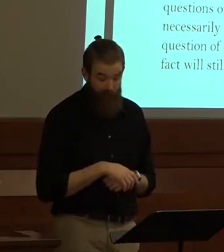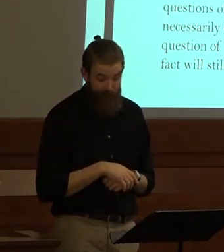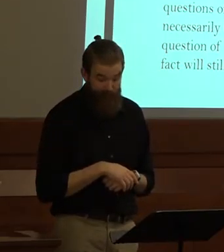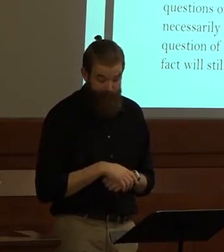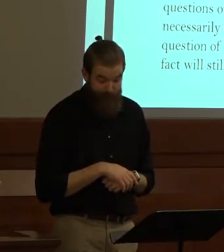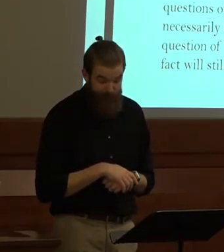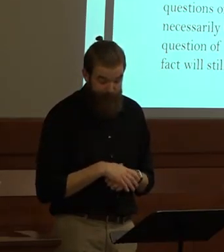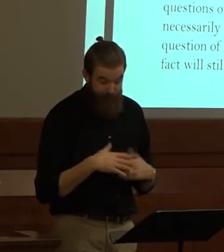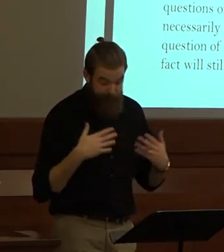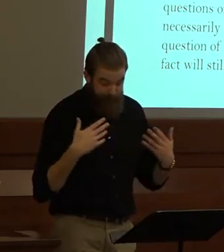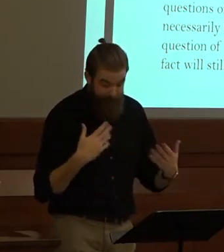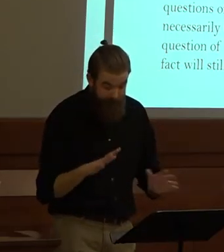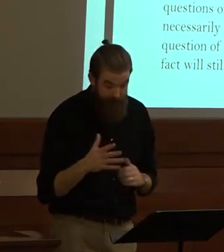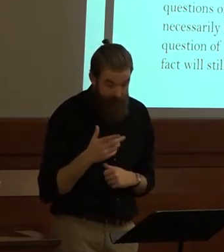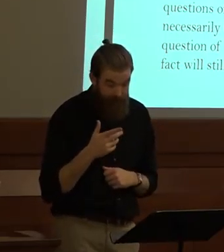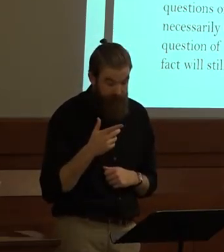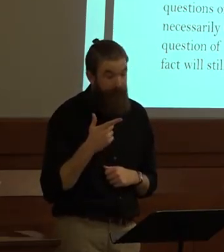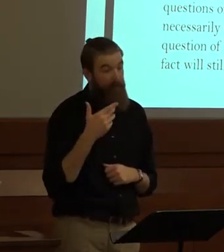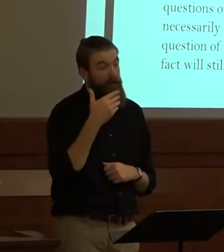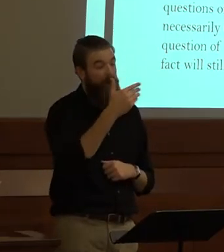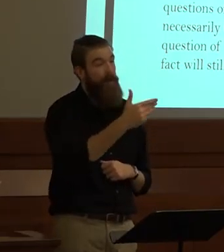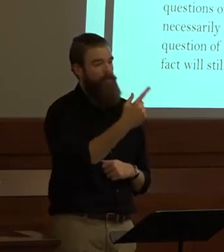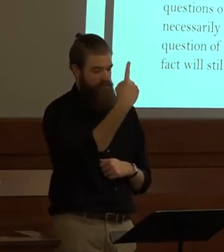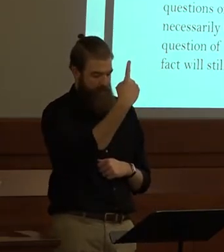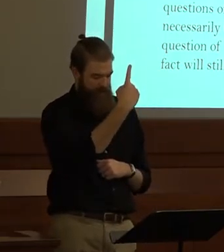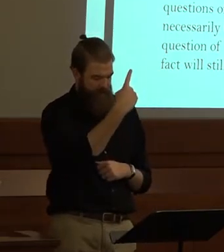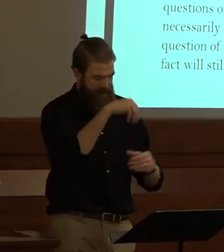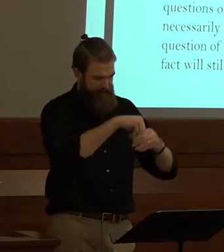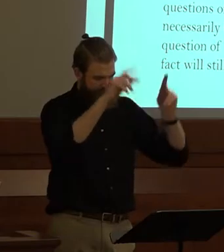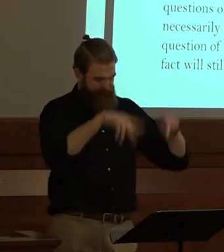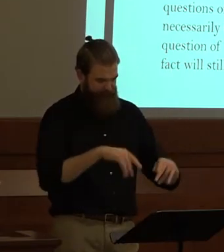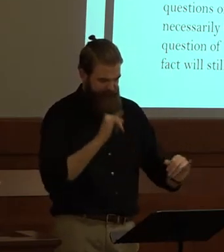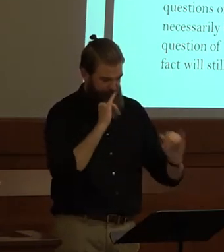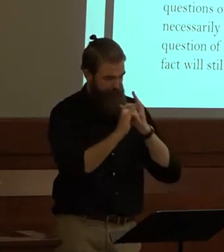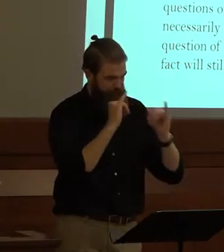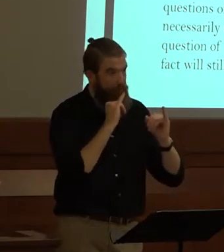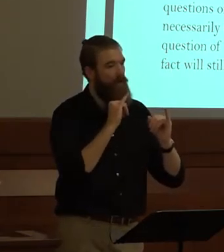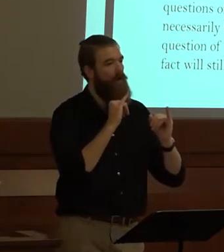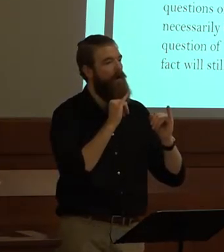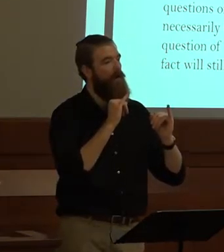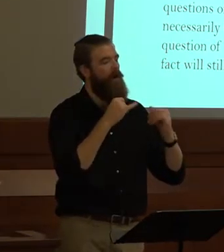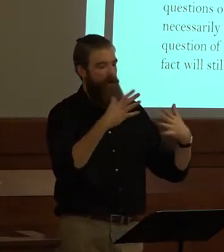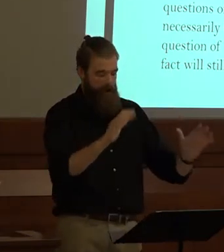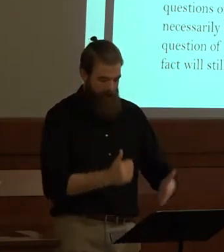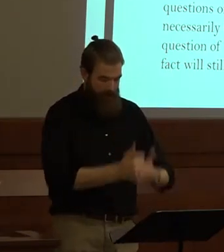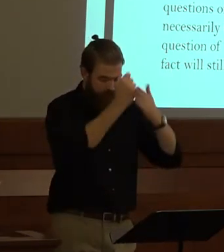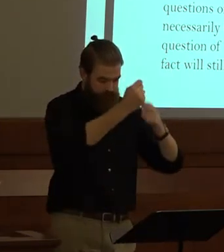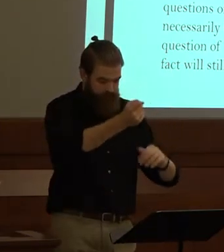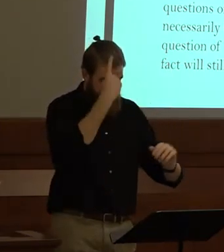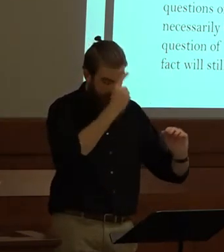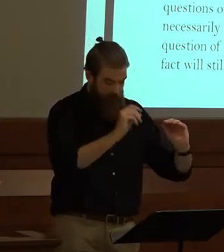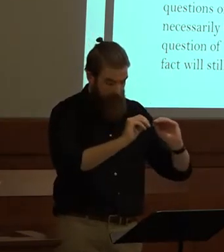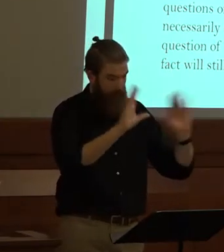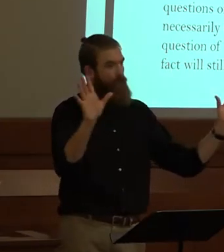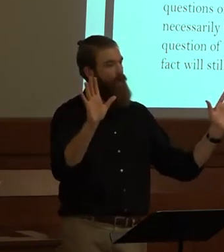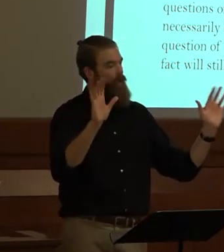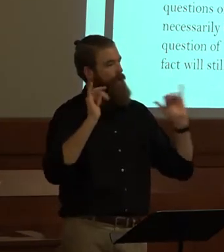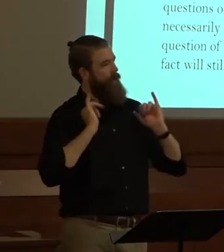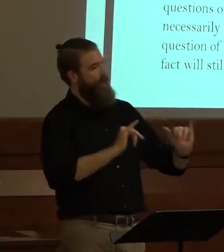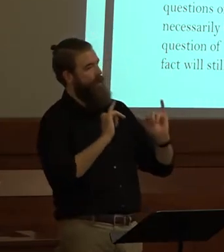variables, physiological, social, and cultural. What Jesus said to the deaf man in the Gospel of Mark,